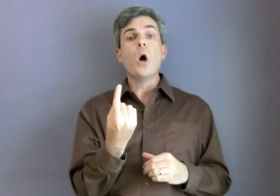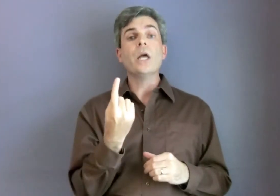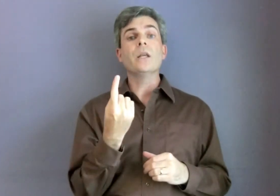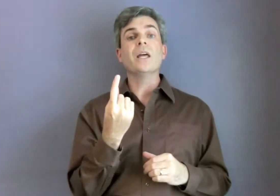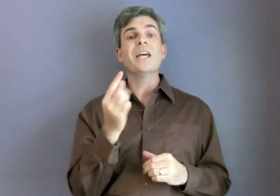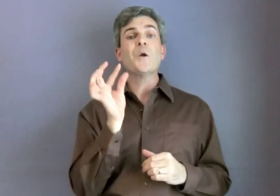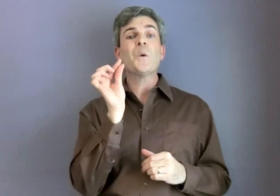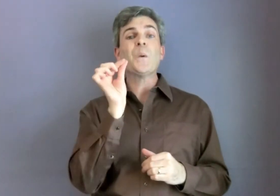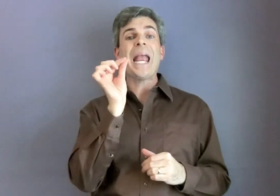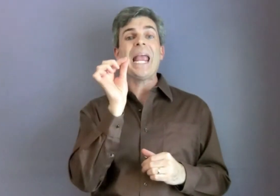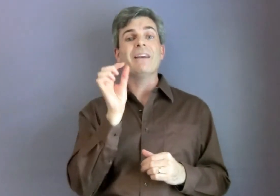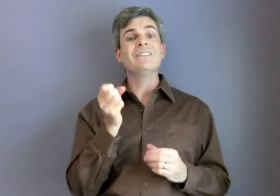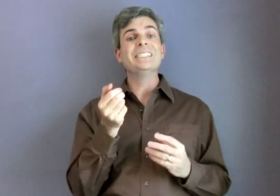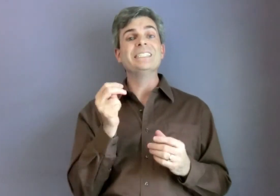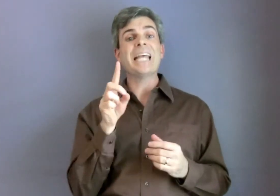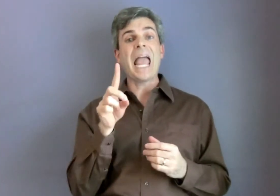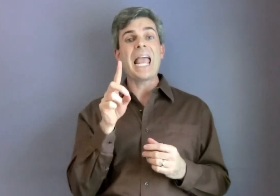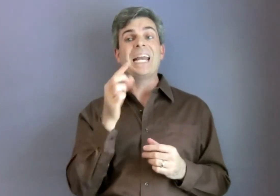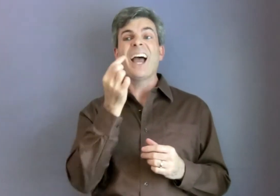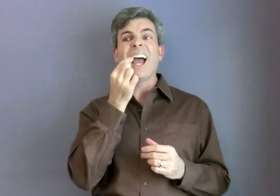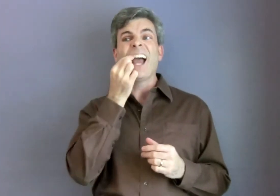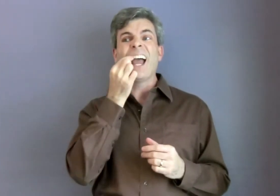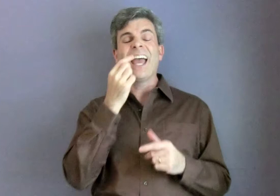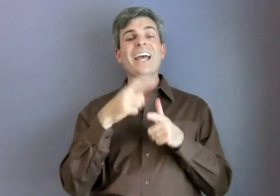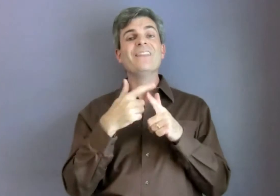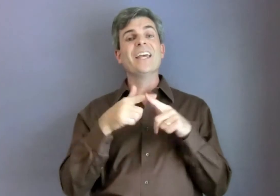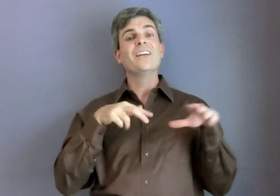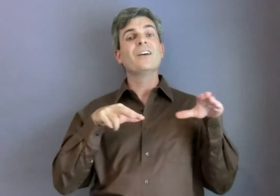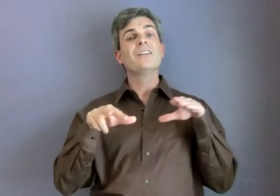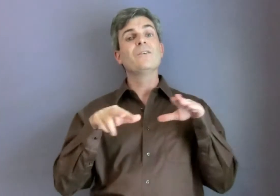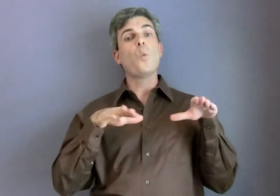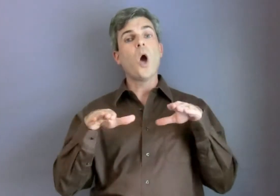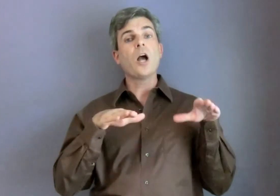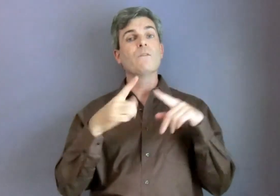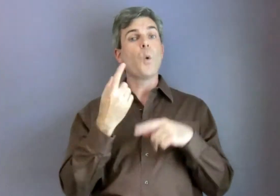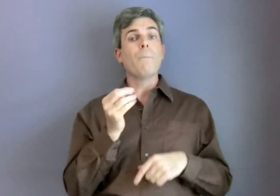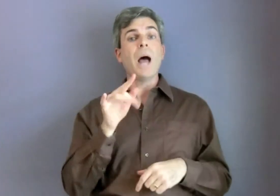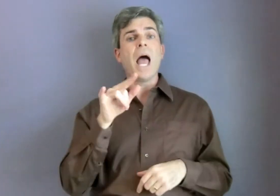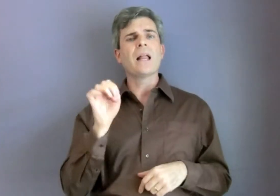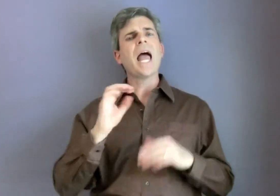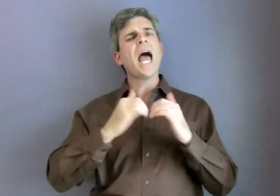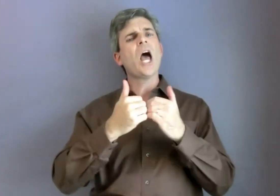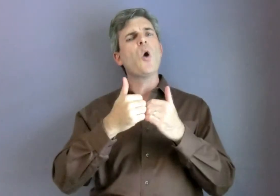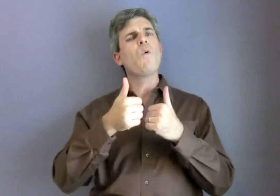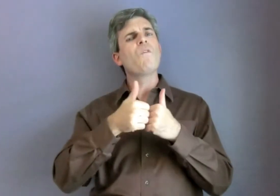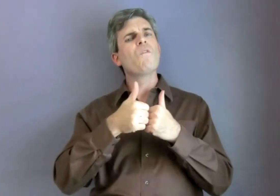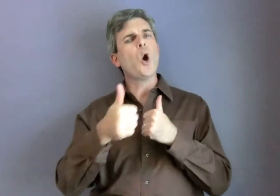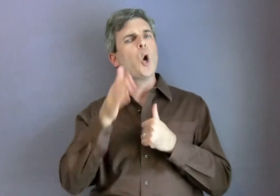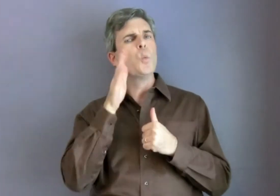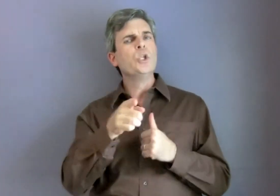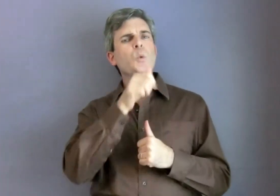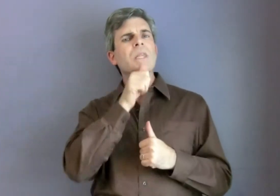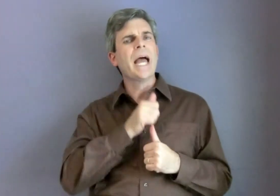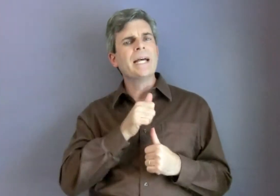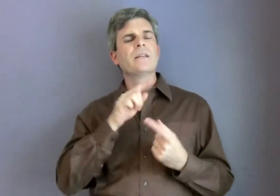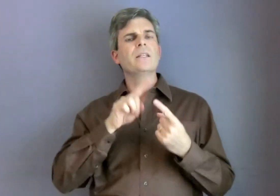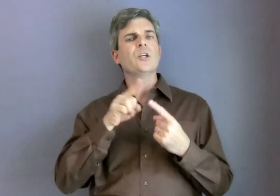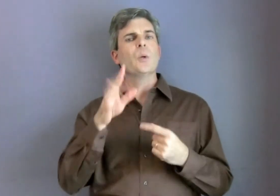long walk, how far would you last before you had to remove that grain of sand? That tiny misalignment, bear in mind that there are